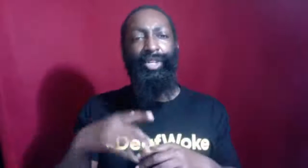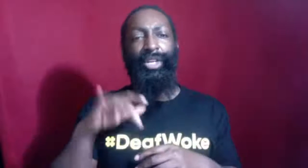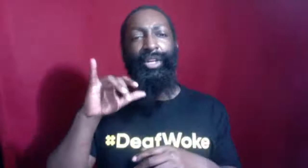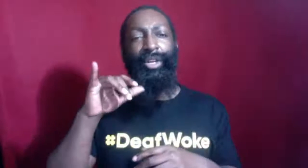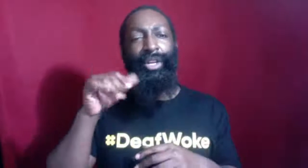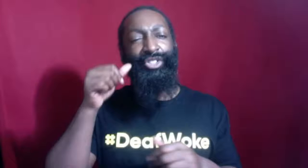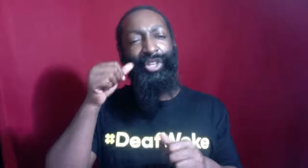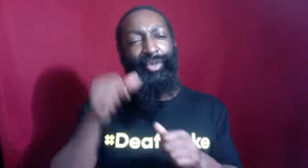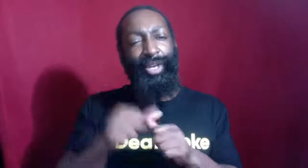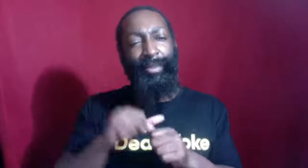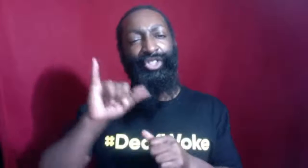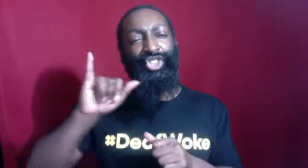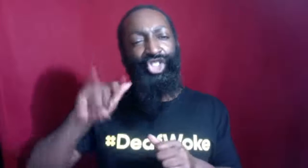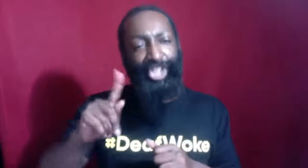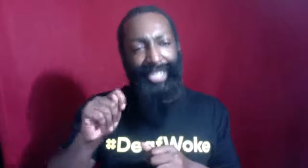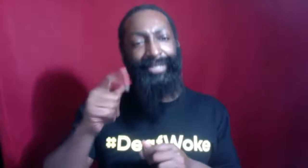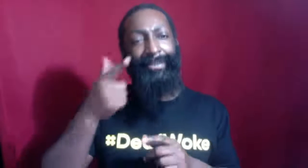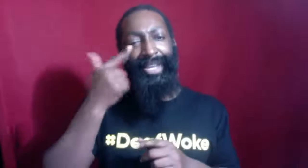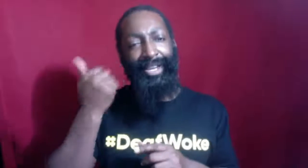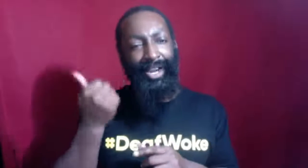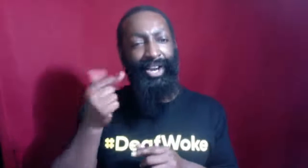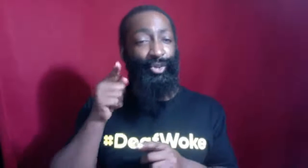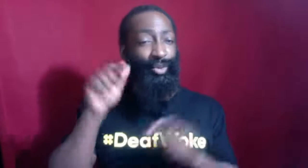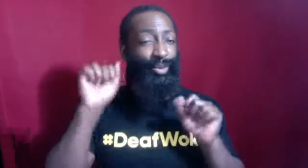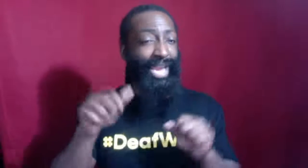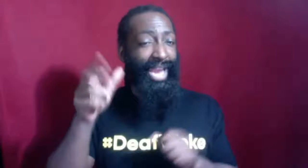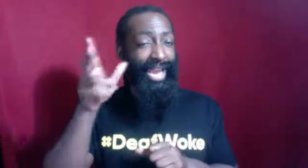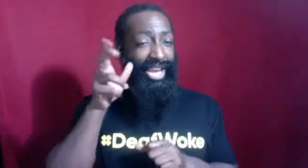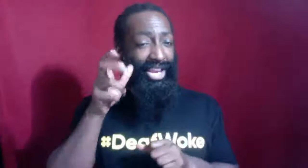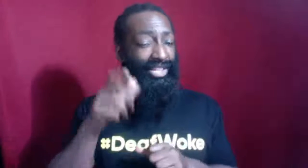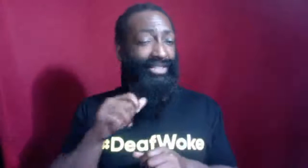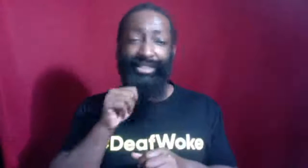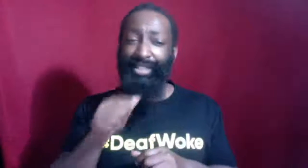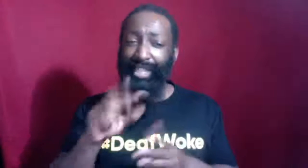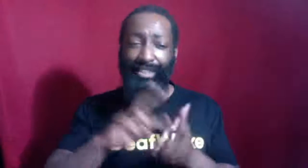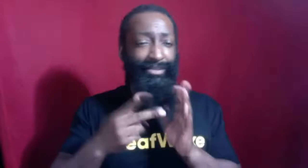this show is about deaf journey.